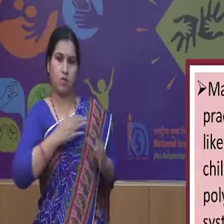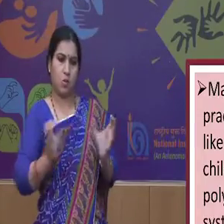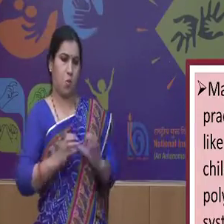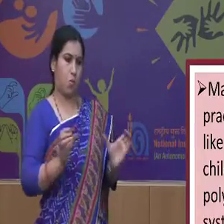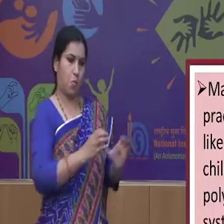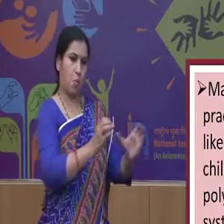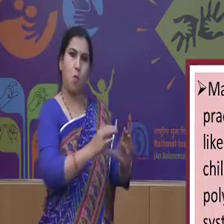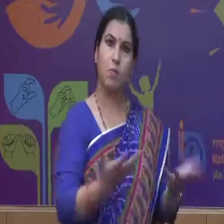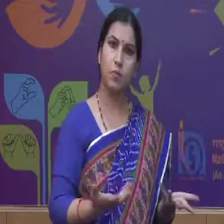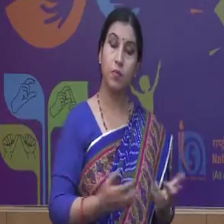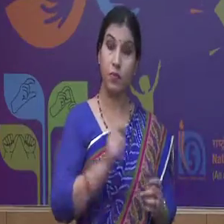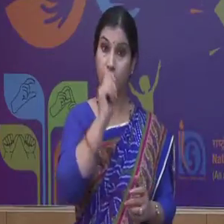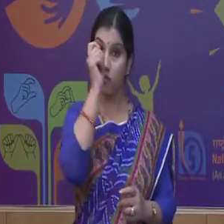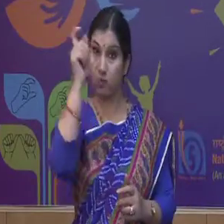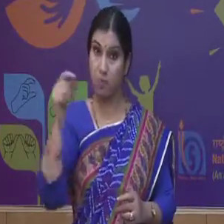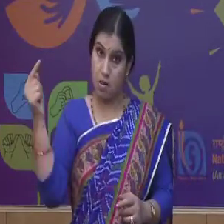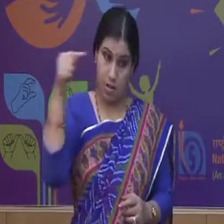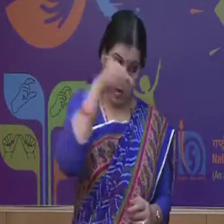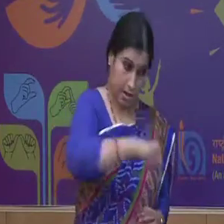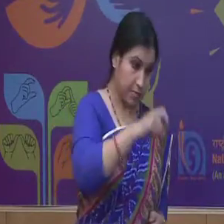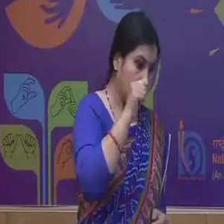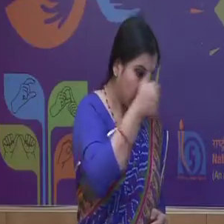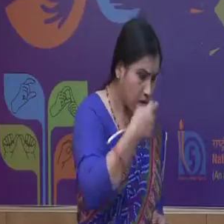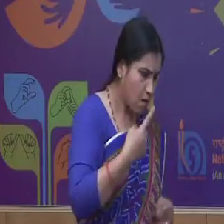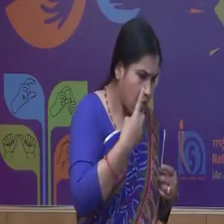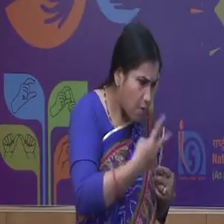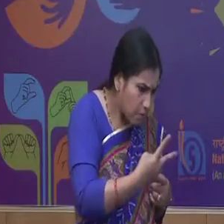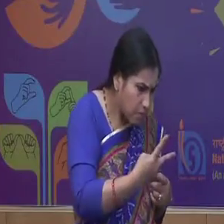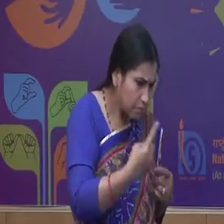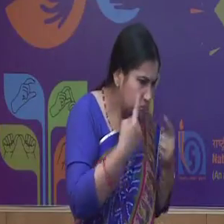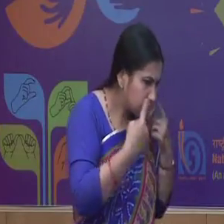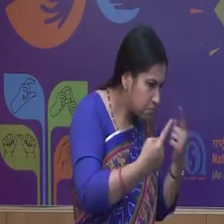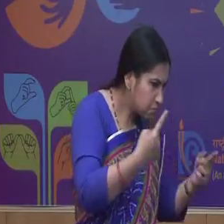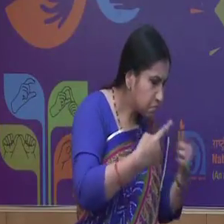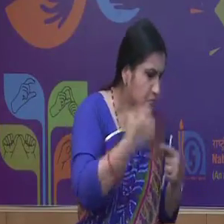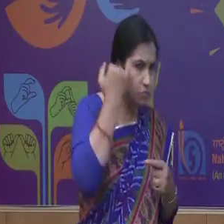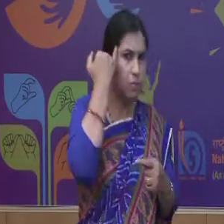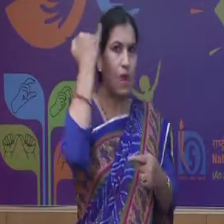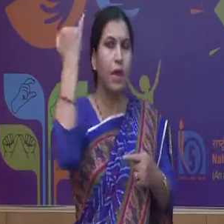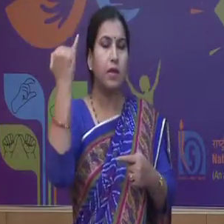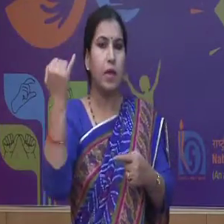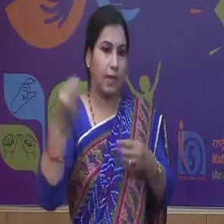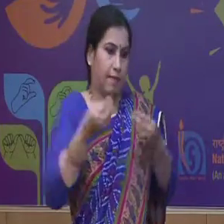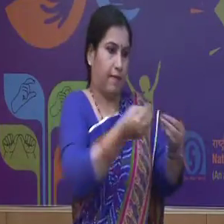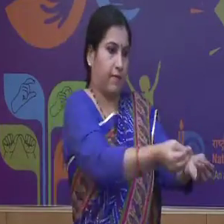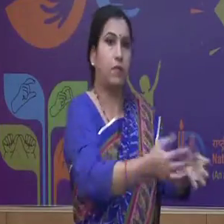When the British came to India, they brought with them ideas like liberty,